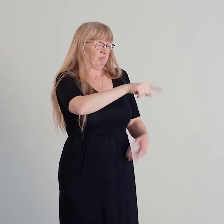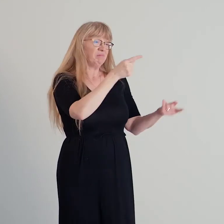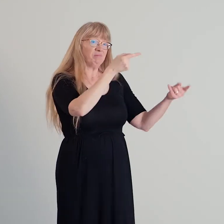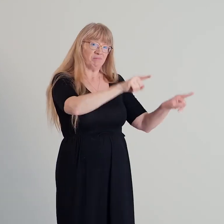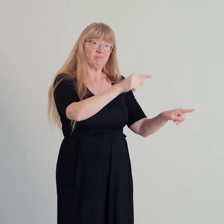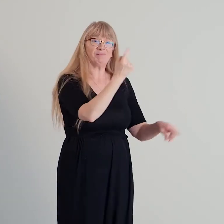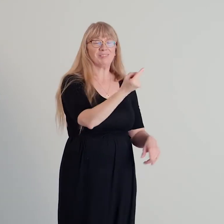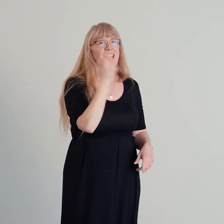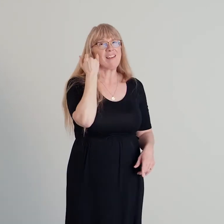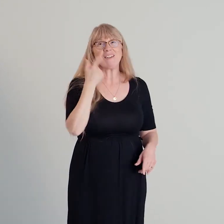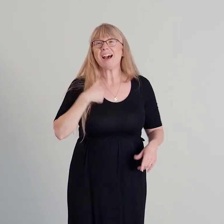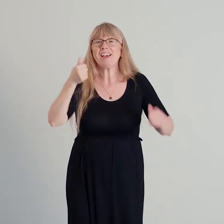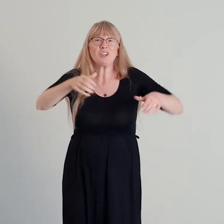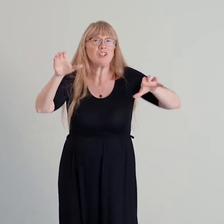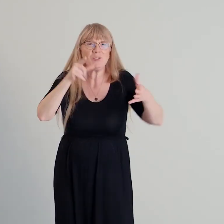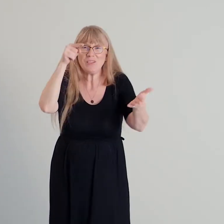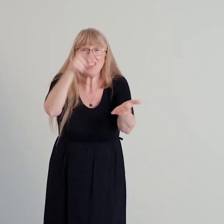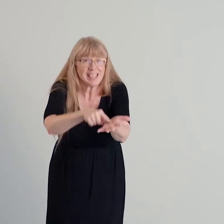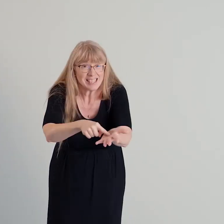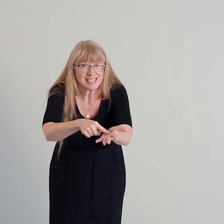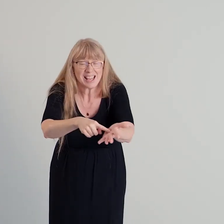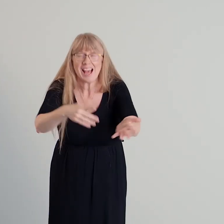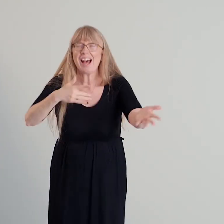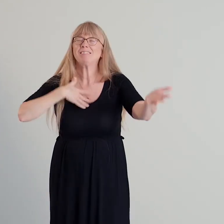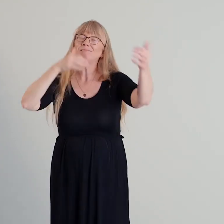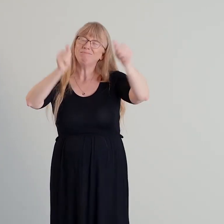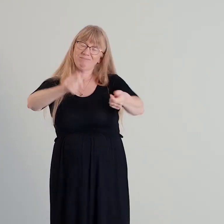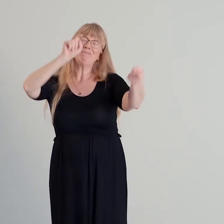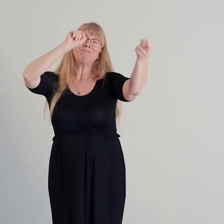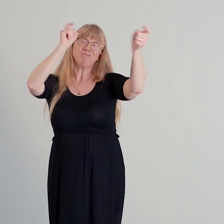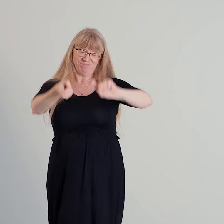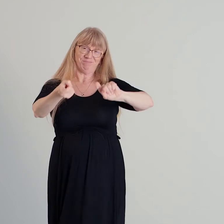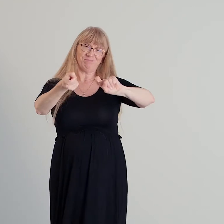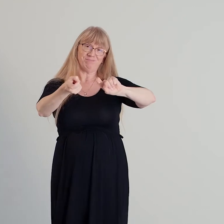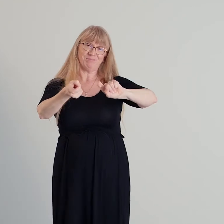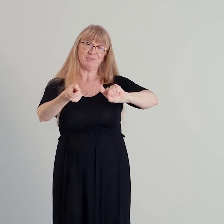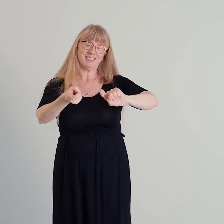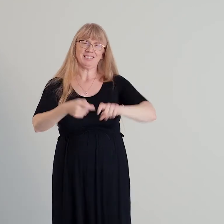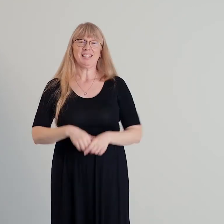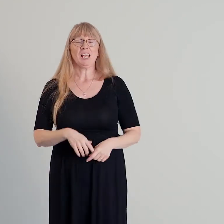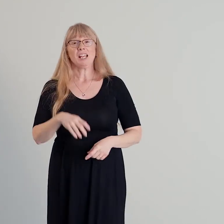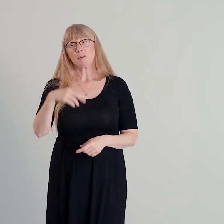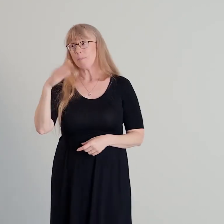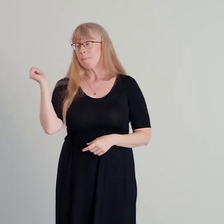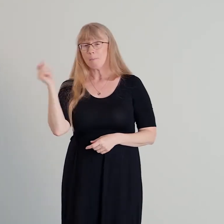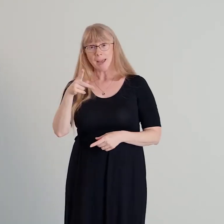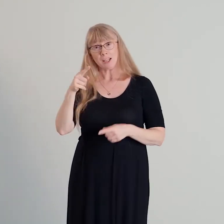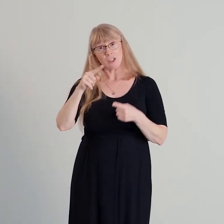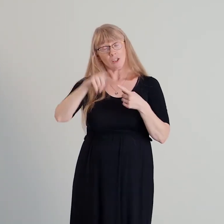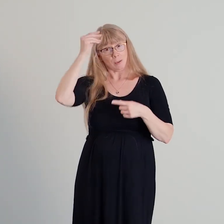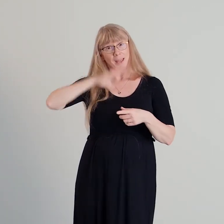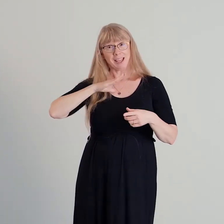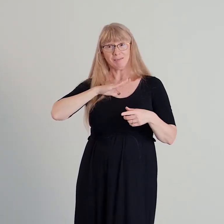if only I could do this, then I would be able to make the change. It goes back to the guy driving the car, right?